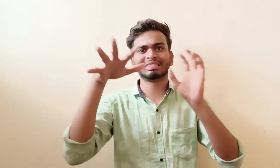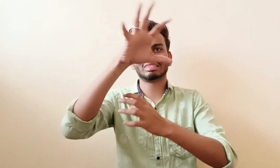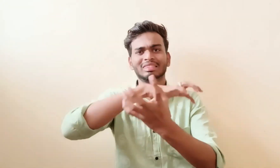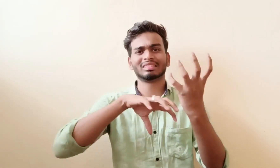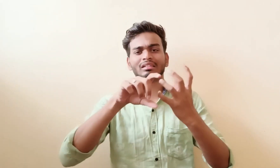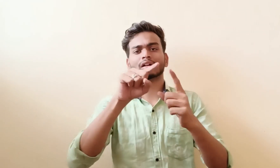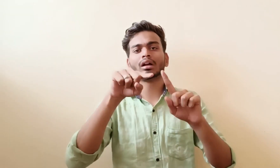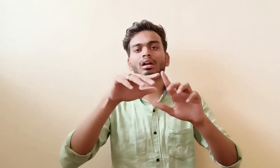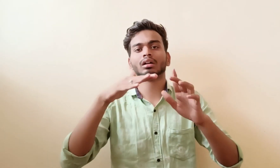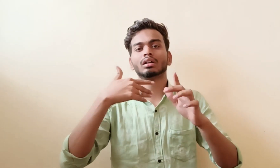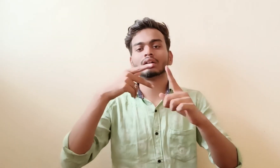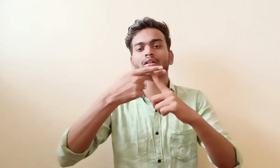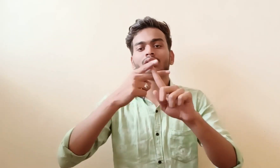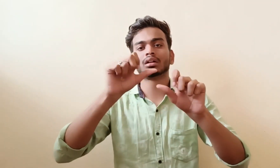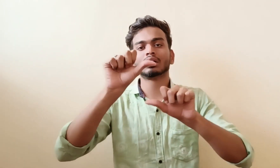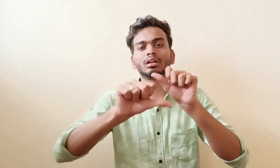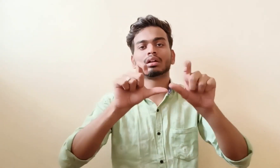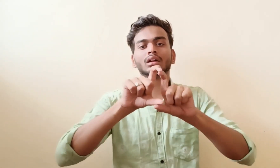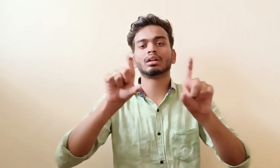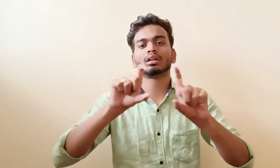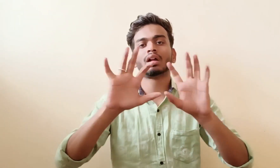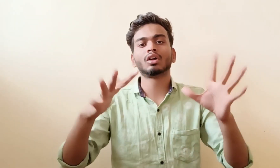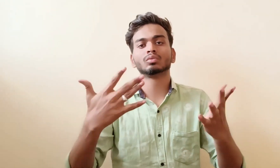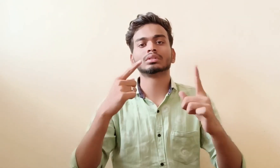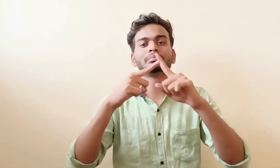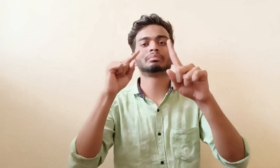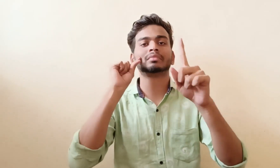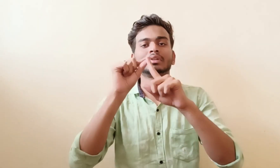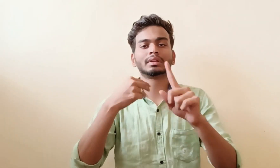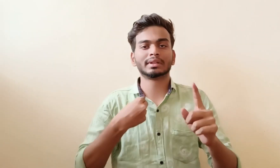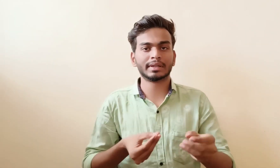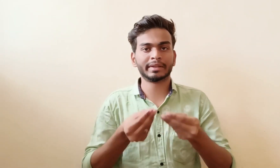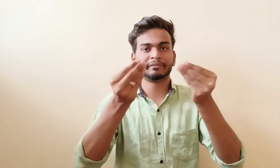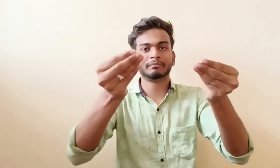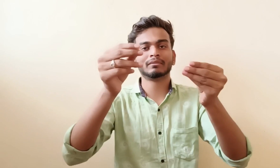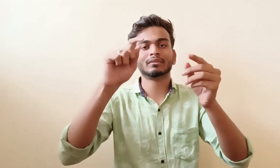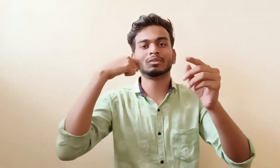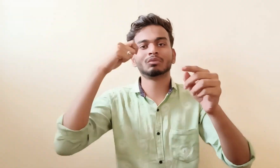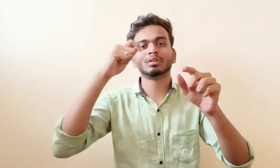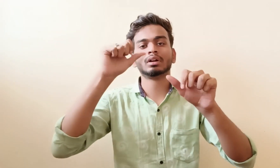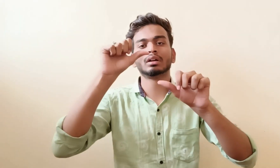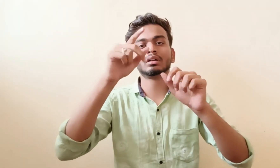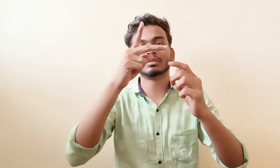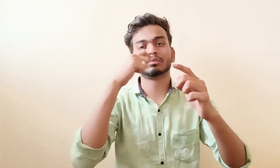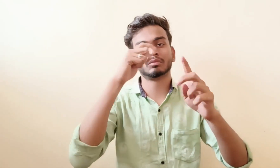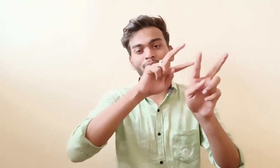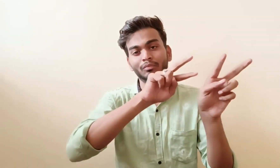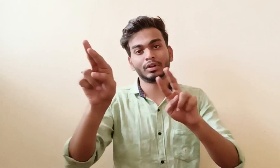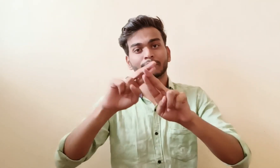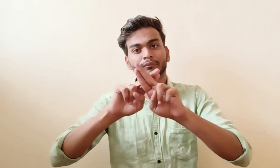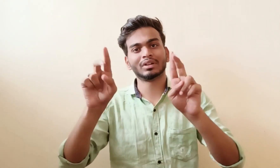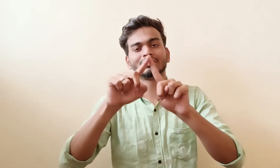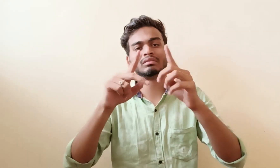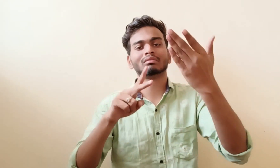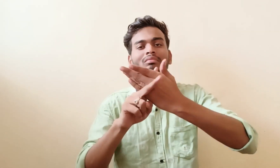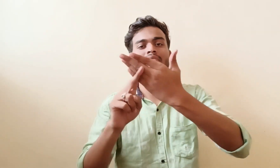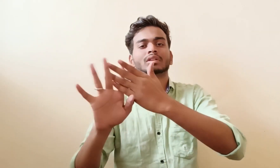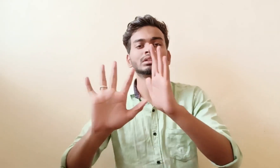post. How to solve Instagram in setting tips me tell and you full watching video or don't half watching video